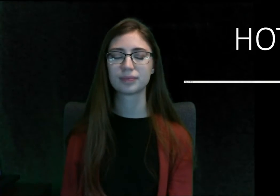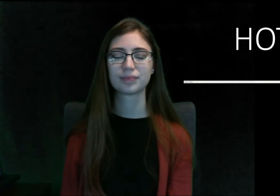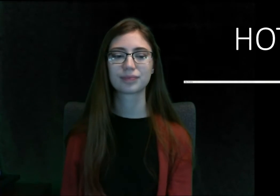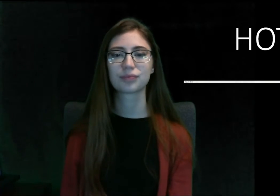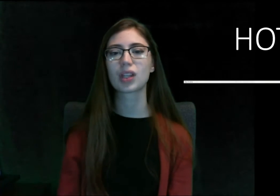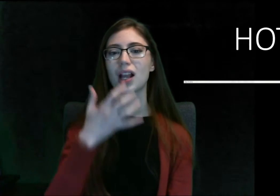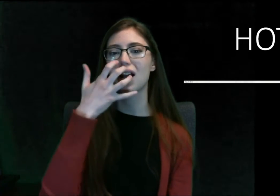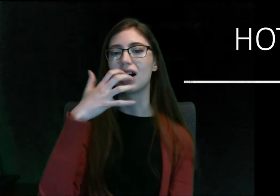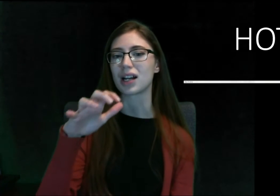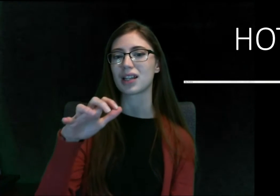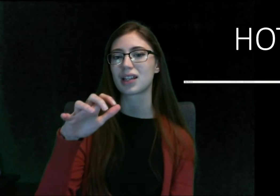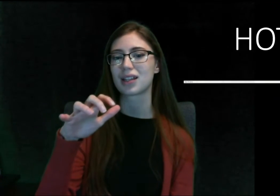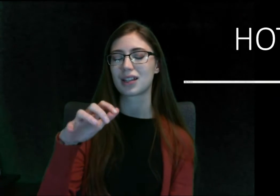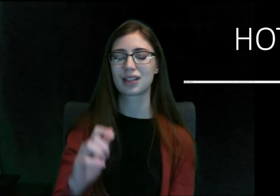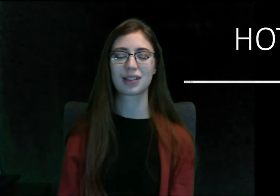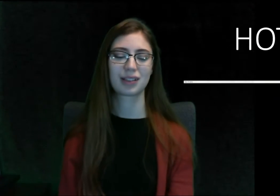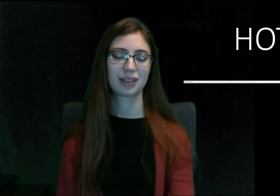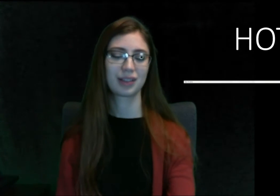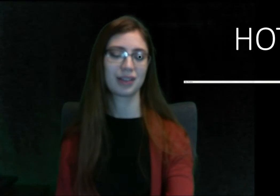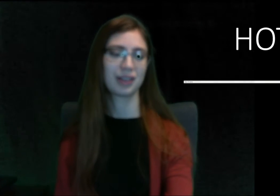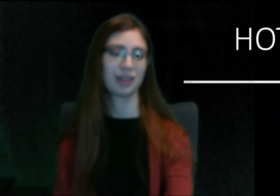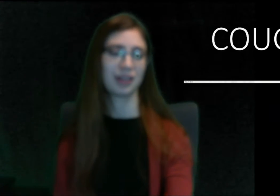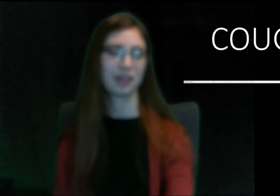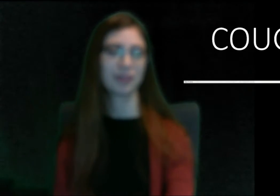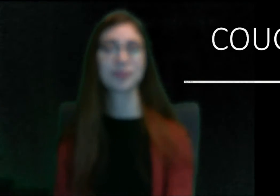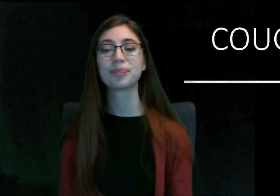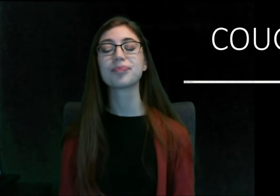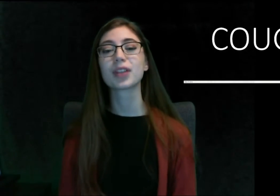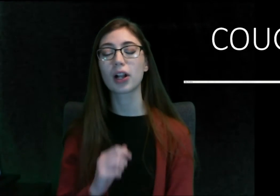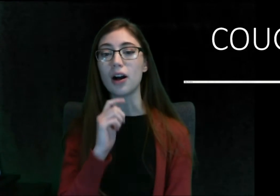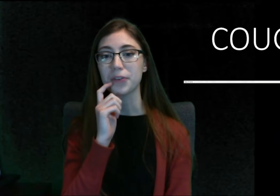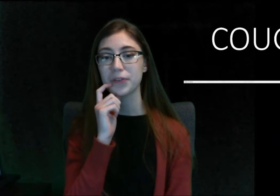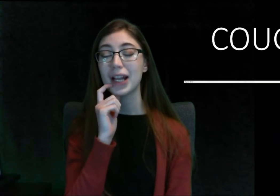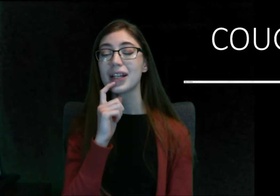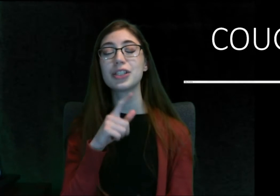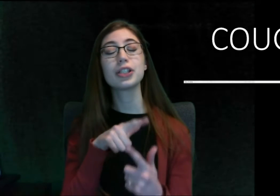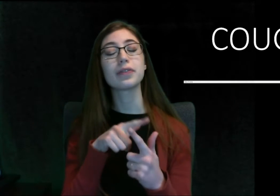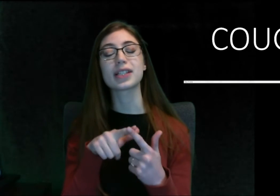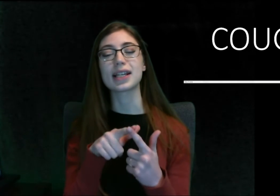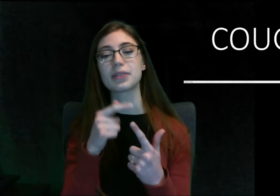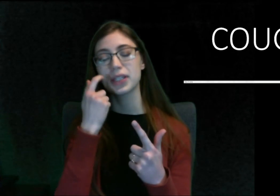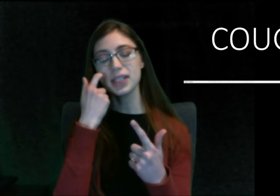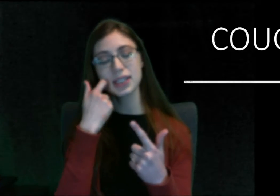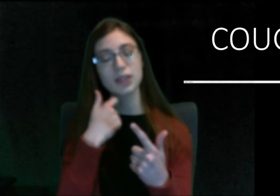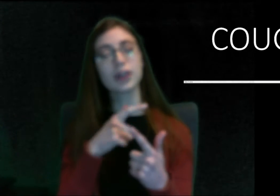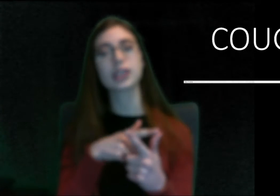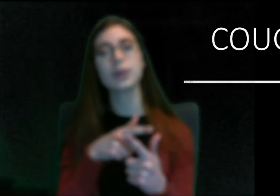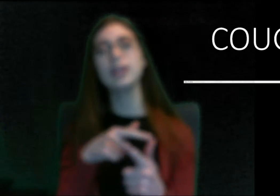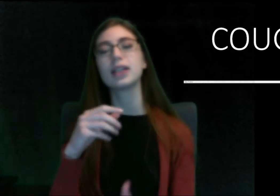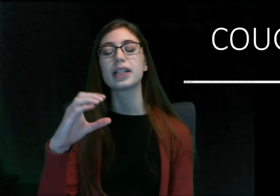Hot. Cough. two different signs for this. The first one is you can